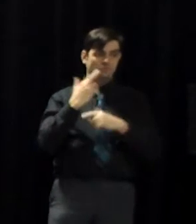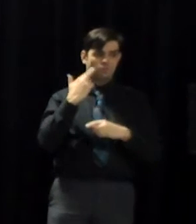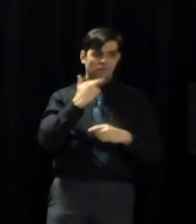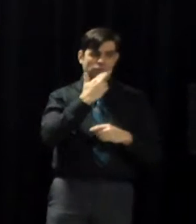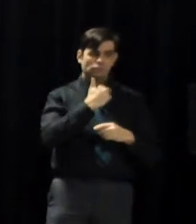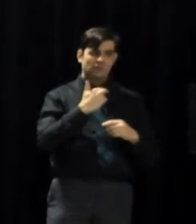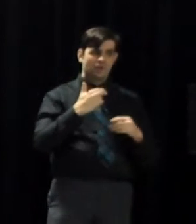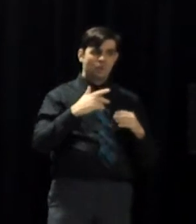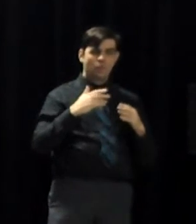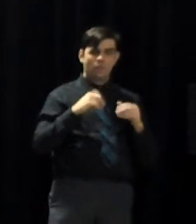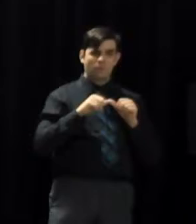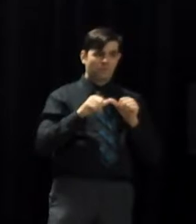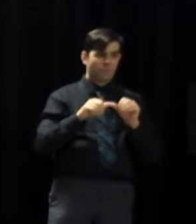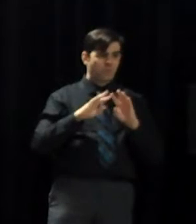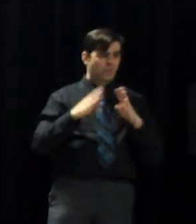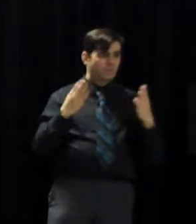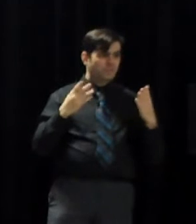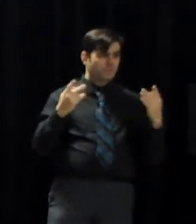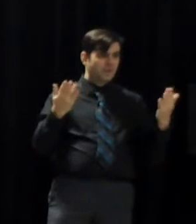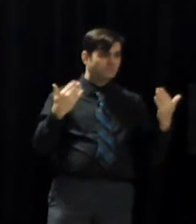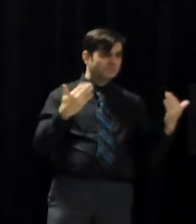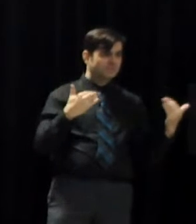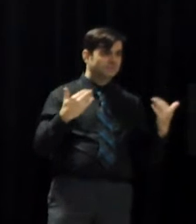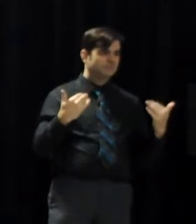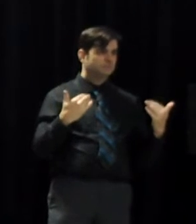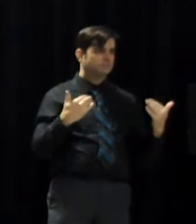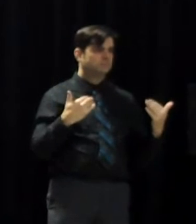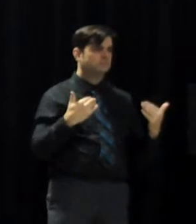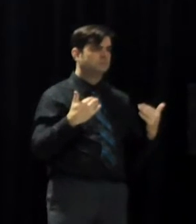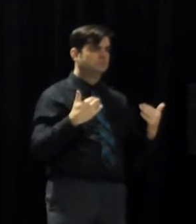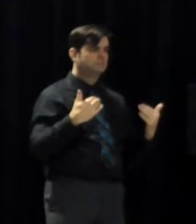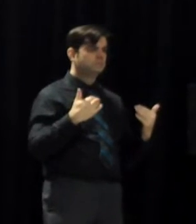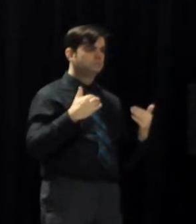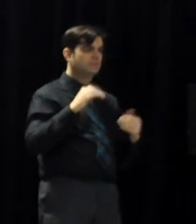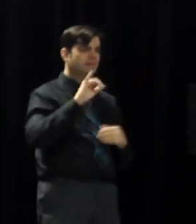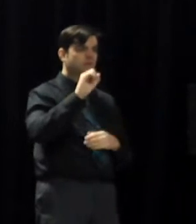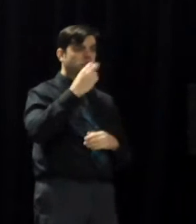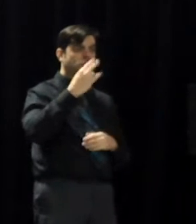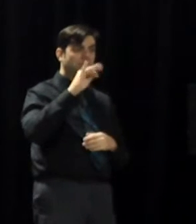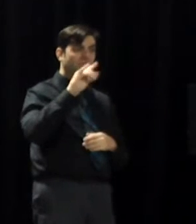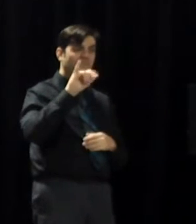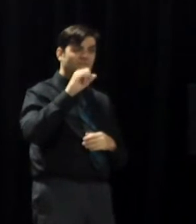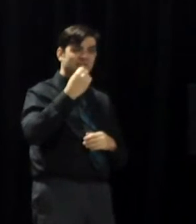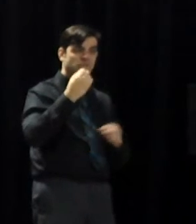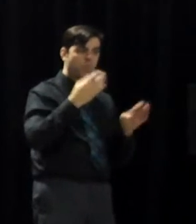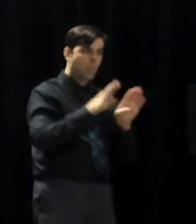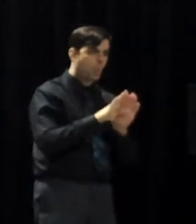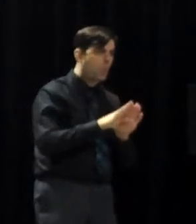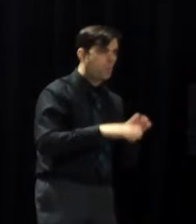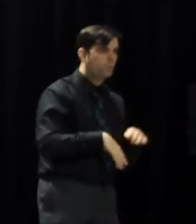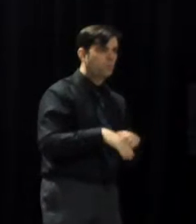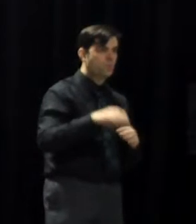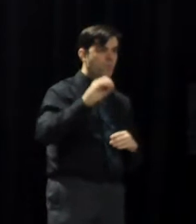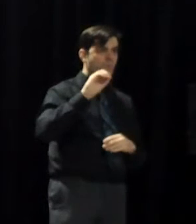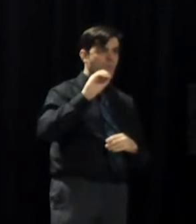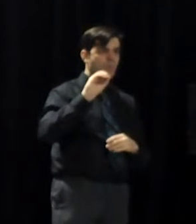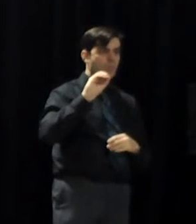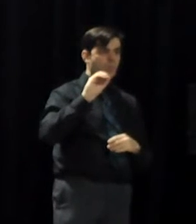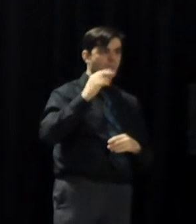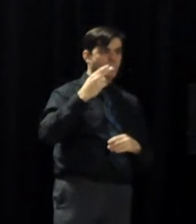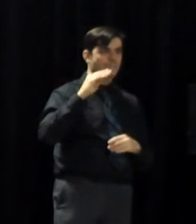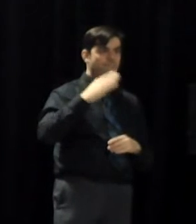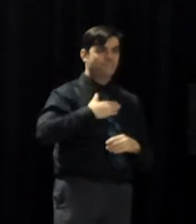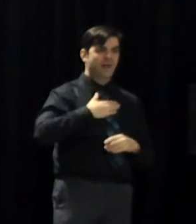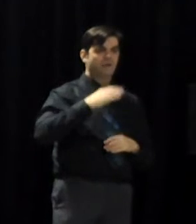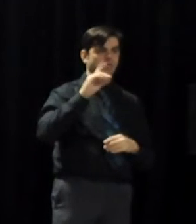down entirely for now. My Darling announced last night that they're doing the same. That's tax dollars that aren't coming in